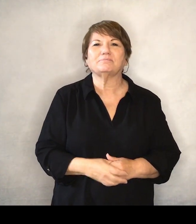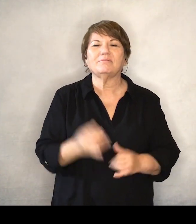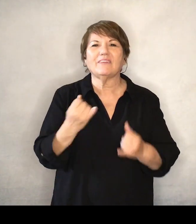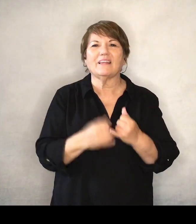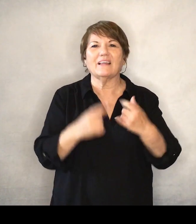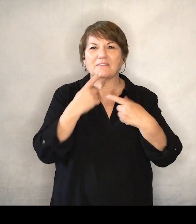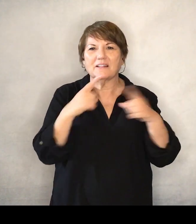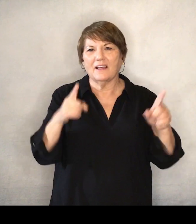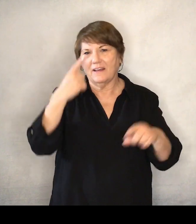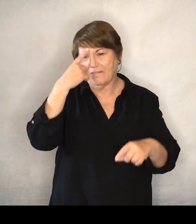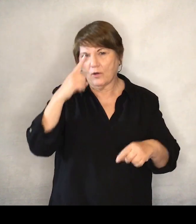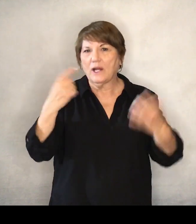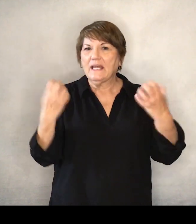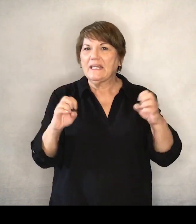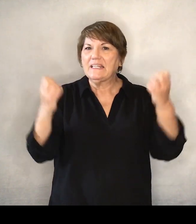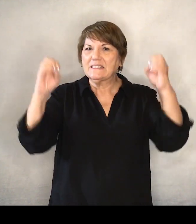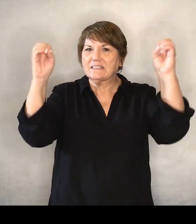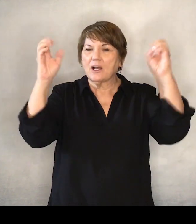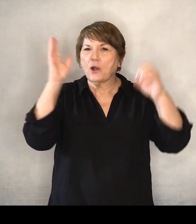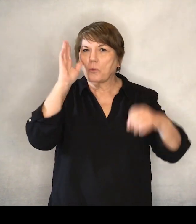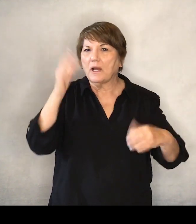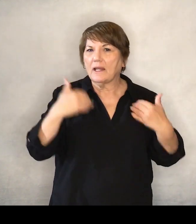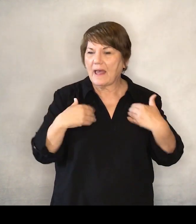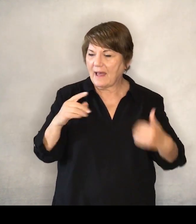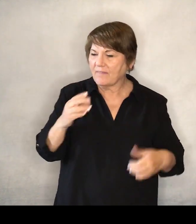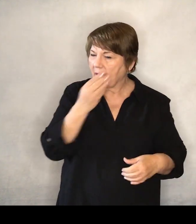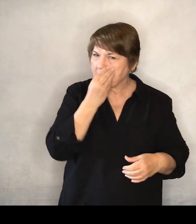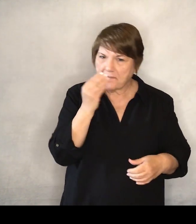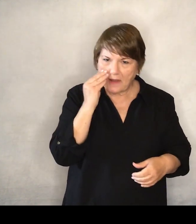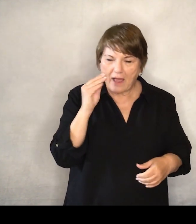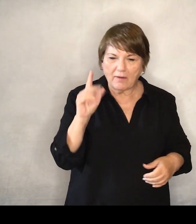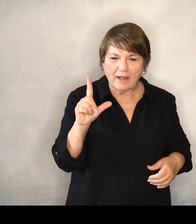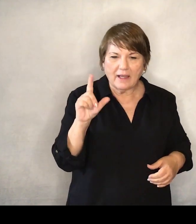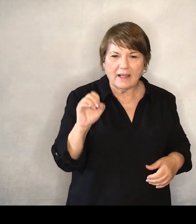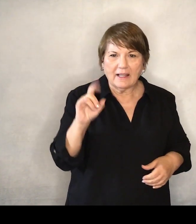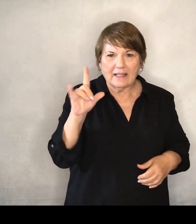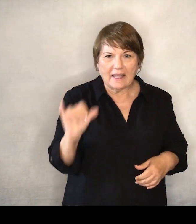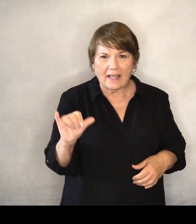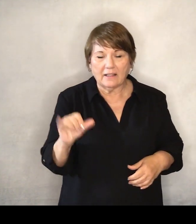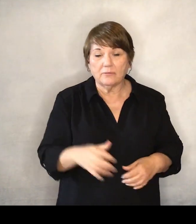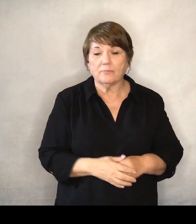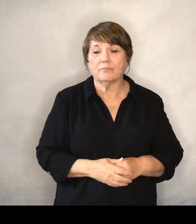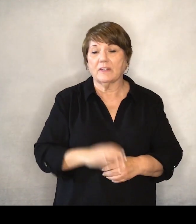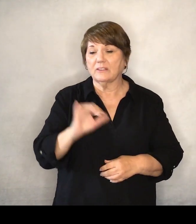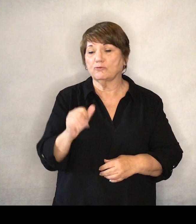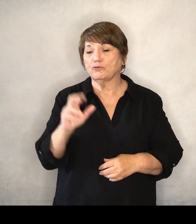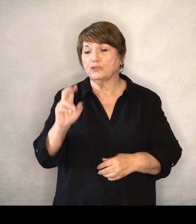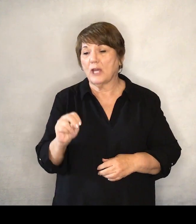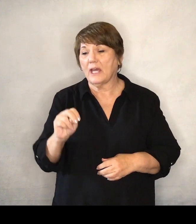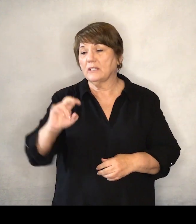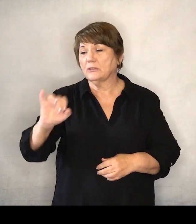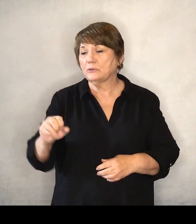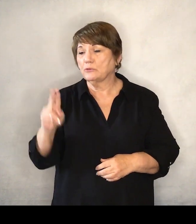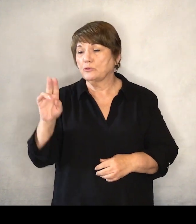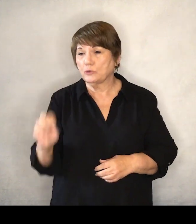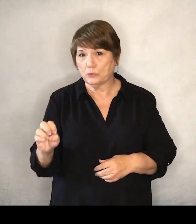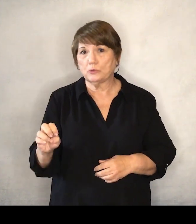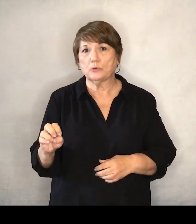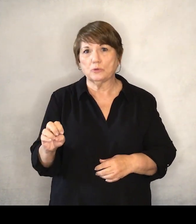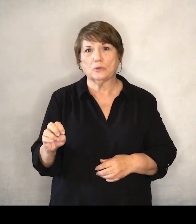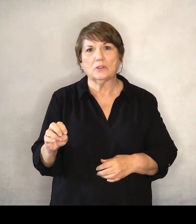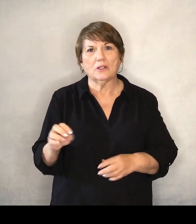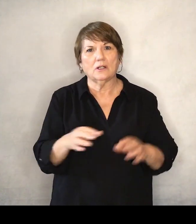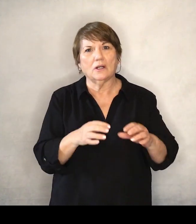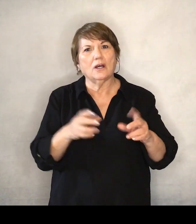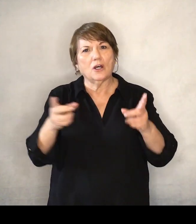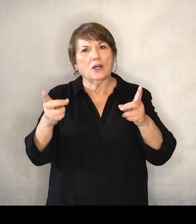announcement is for Easter, we're going to have lilies. Jan Ju is organizing it. So if you would like to purchase lilies, I